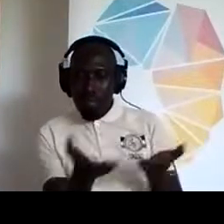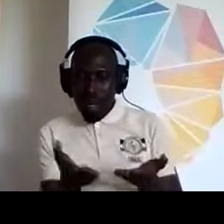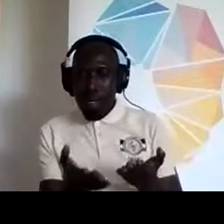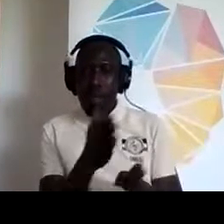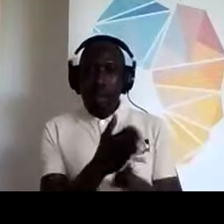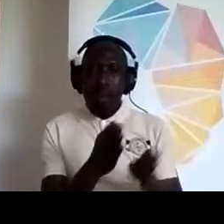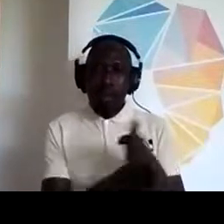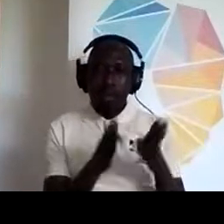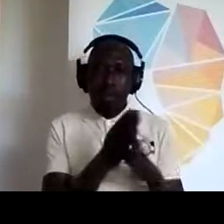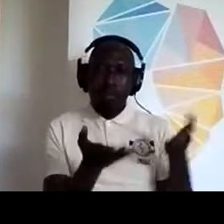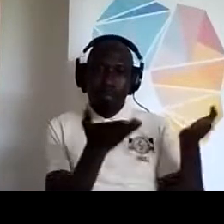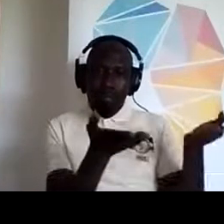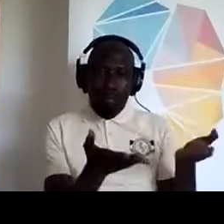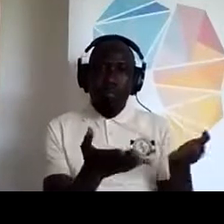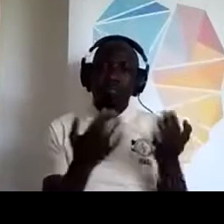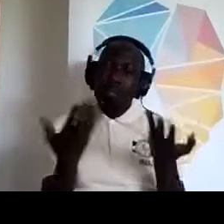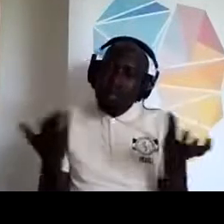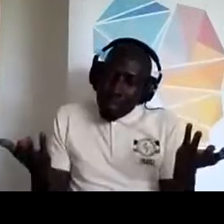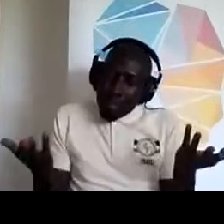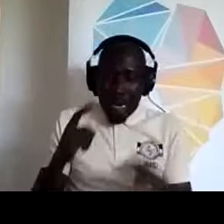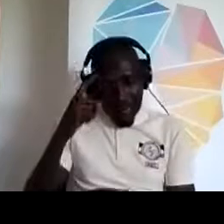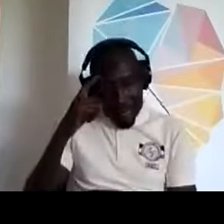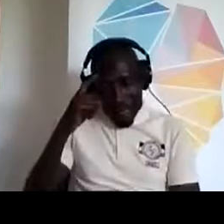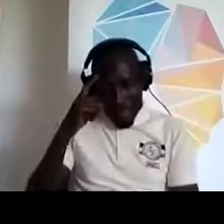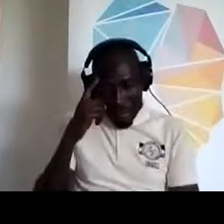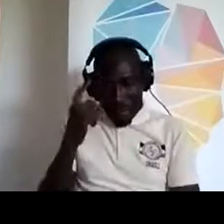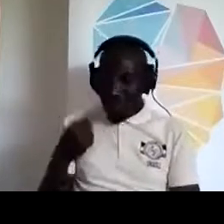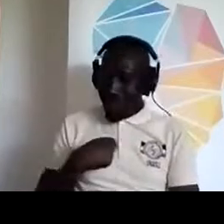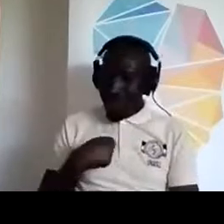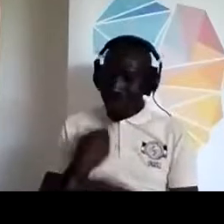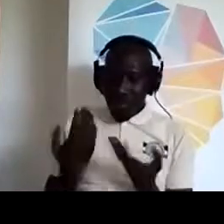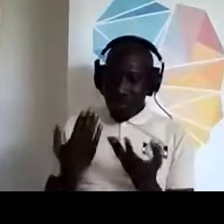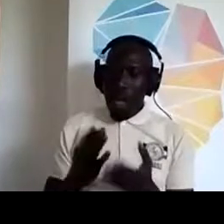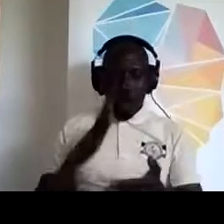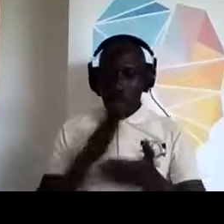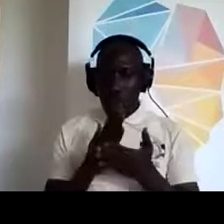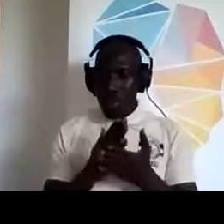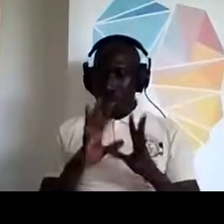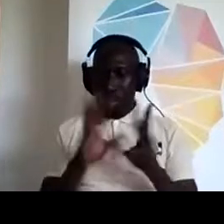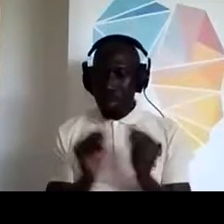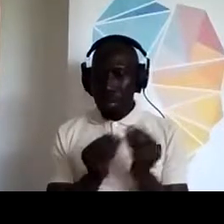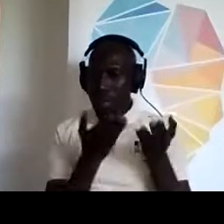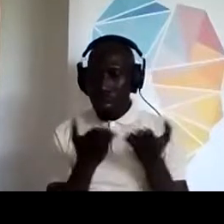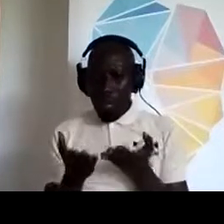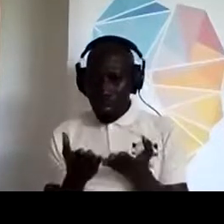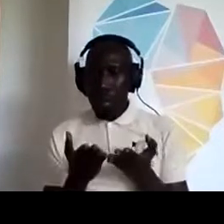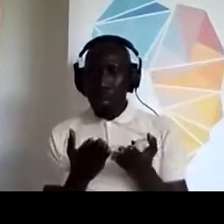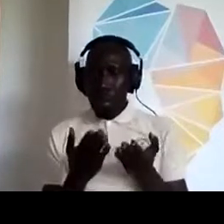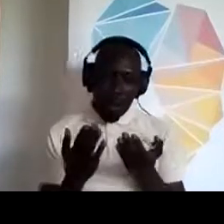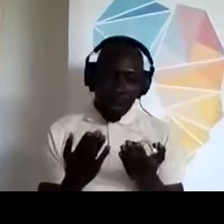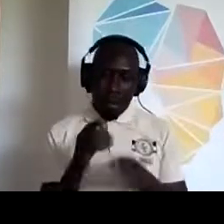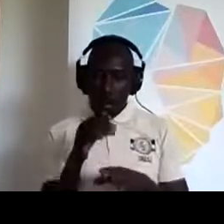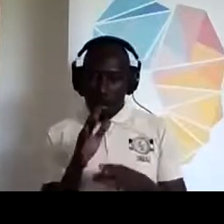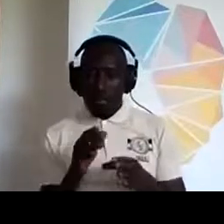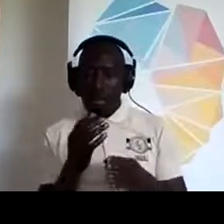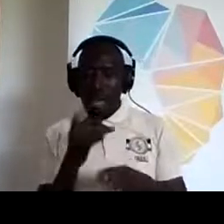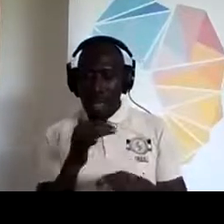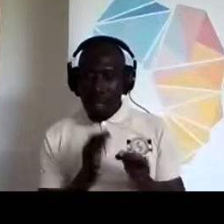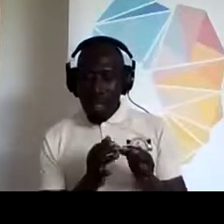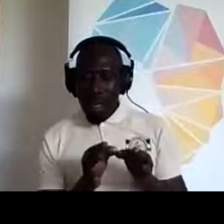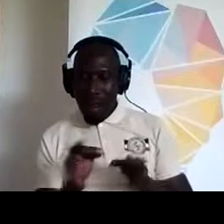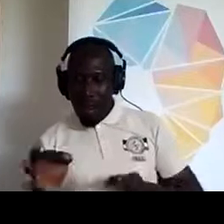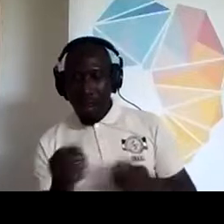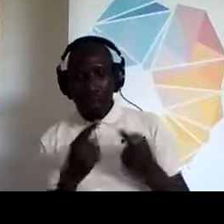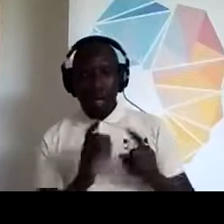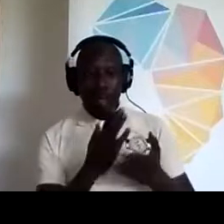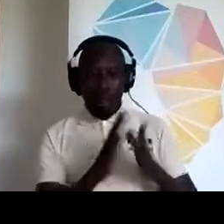buildings. So I think I will stop here, just not to take long, but this is